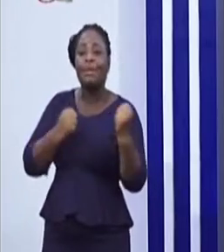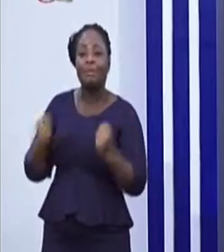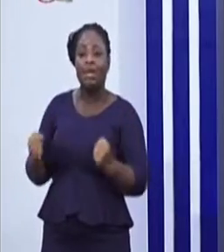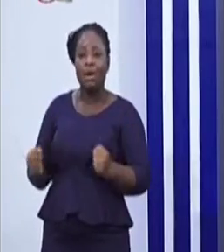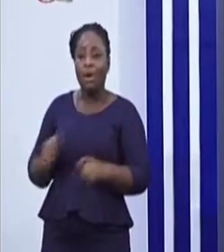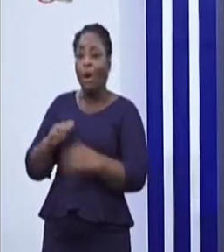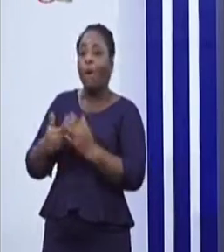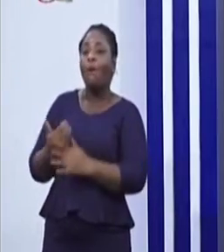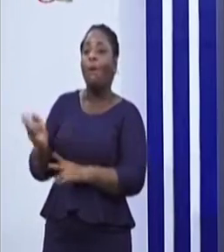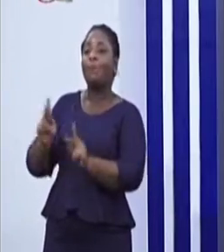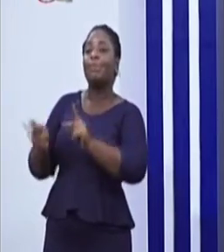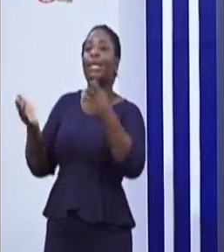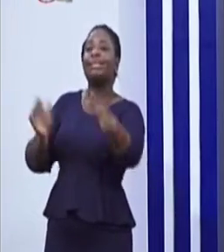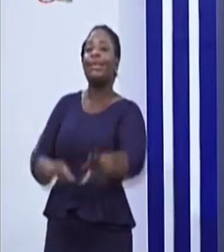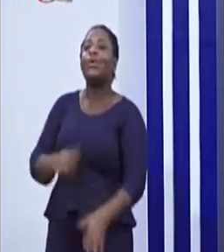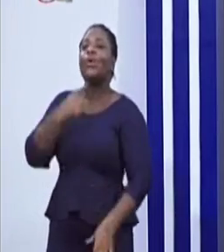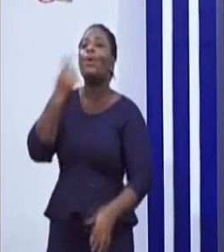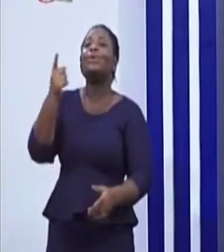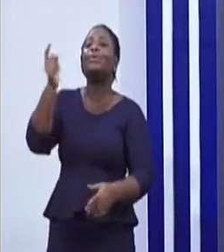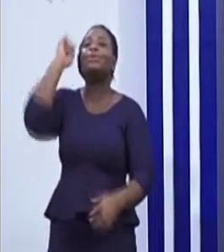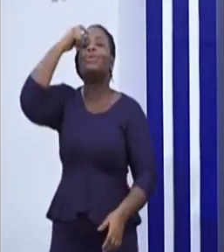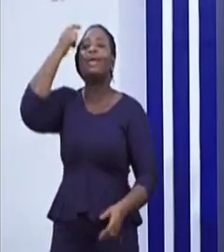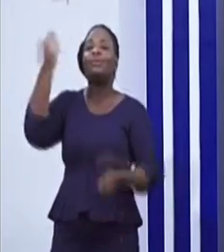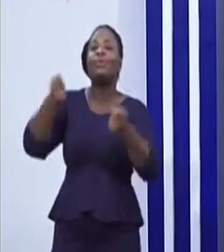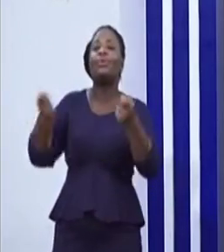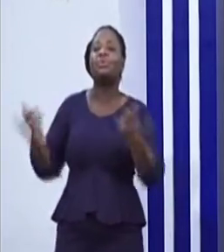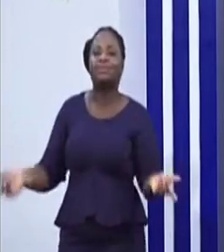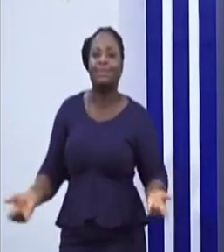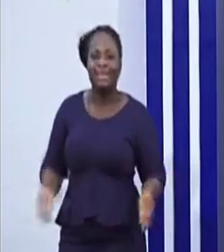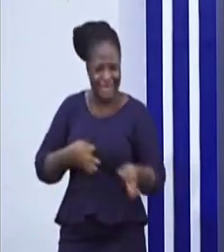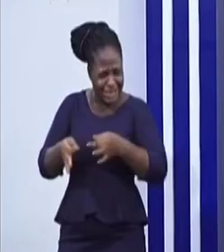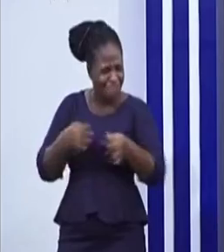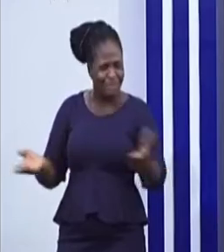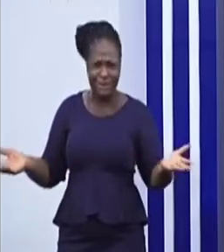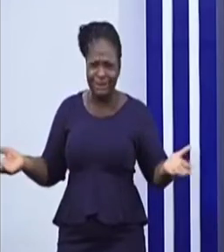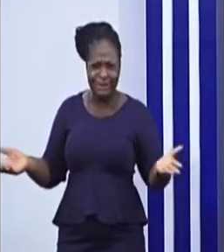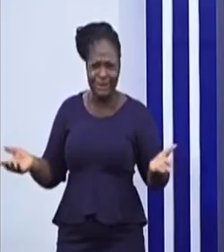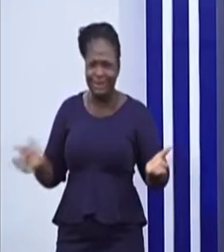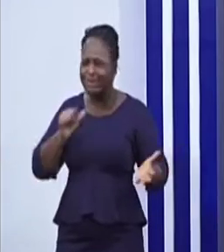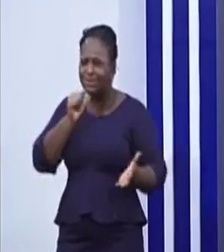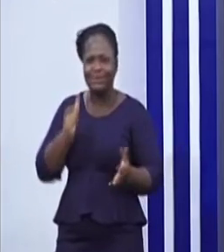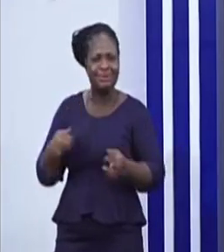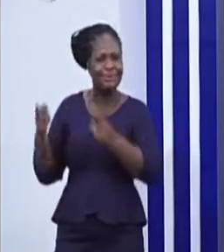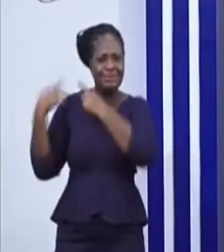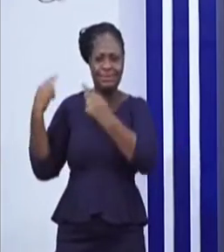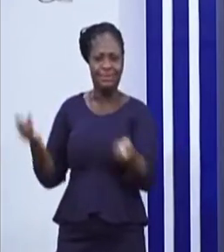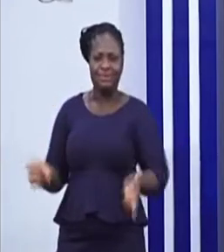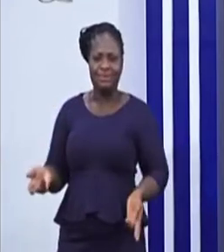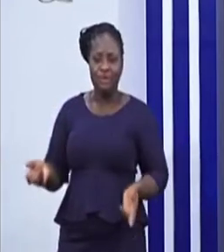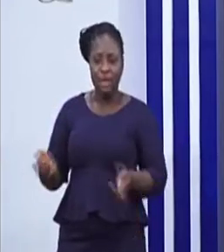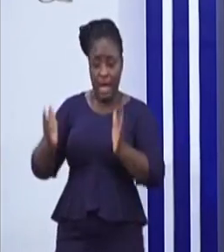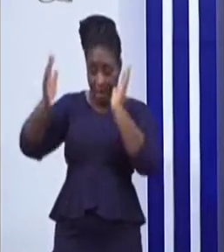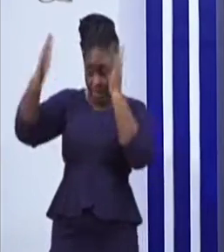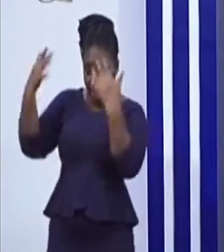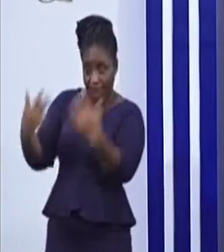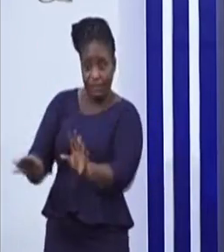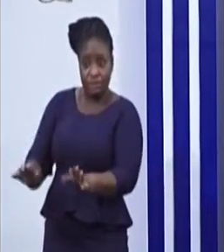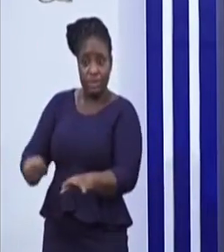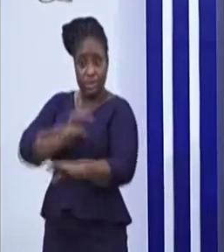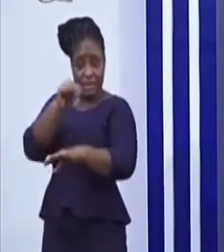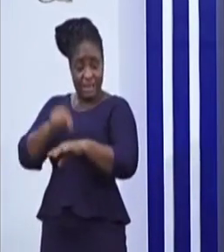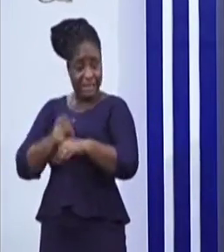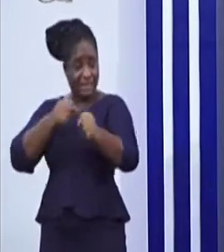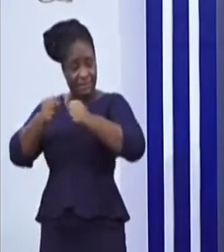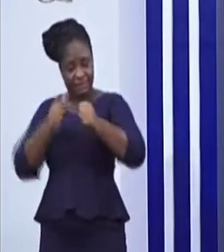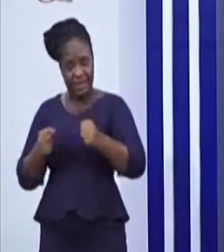time all the people are dead, who are you going to govern? It's plainly irresponsible. Now is not the time for it. Let's finish with this national